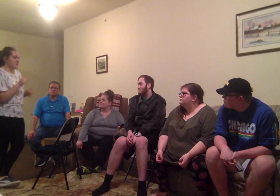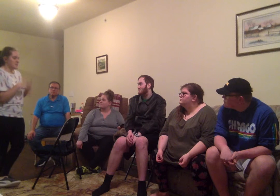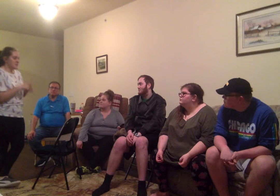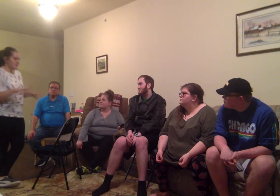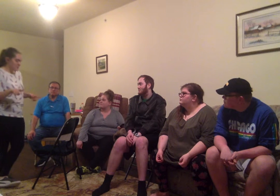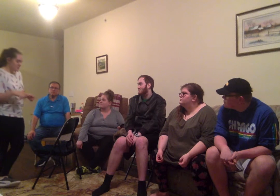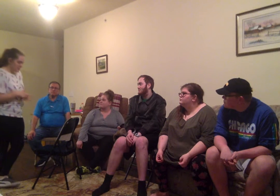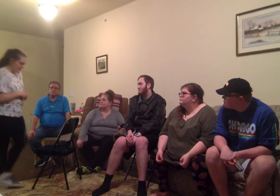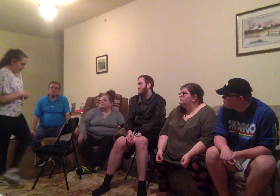sign language.